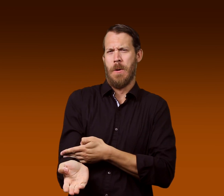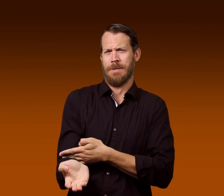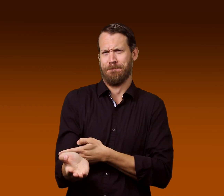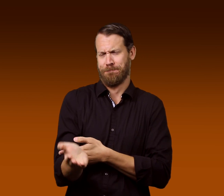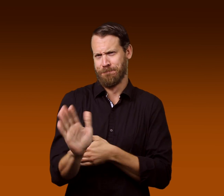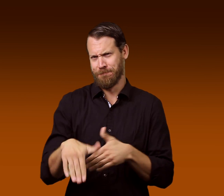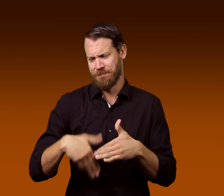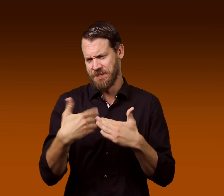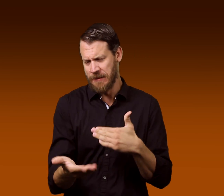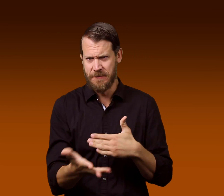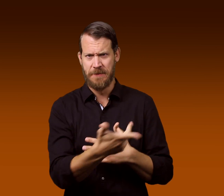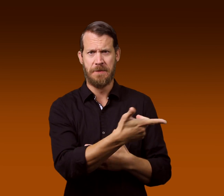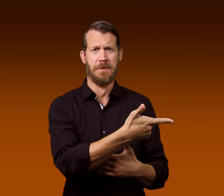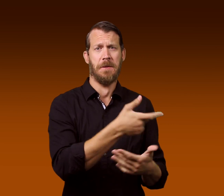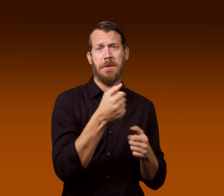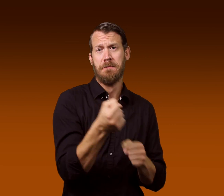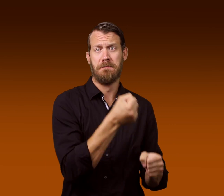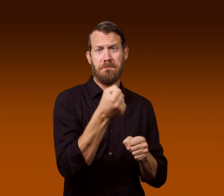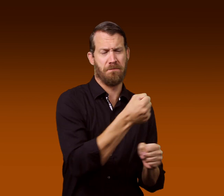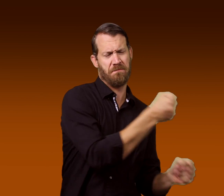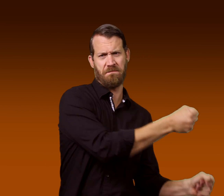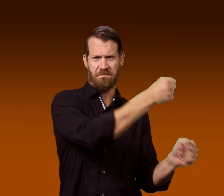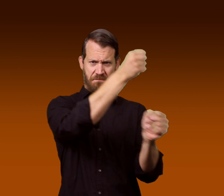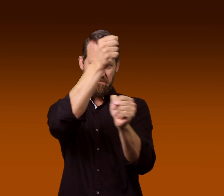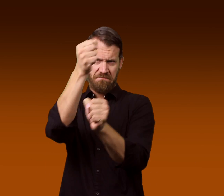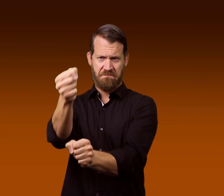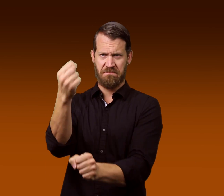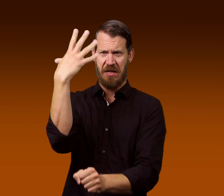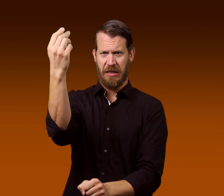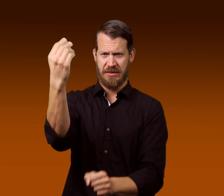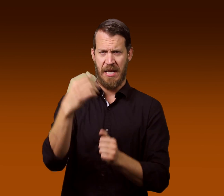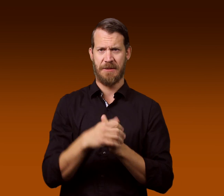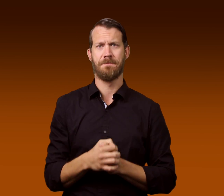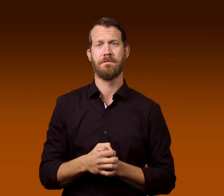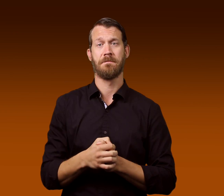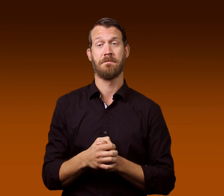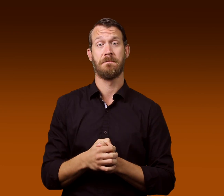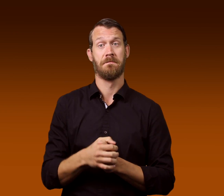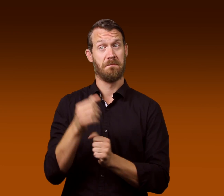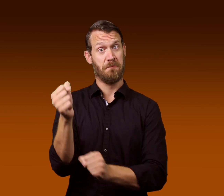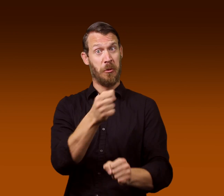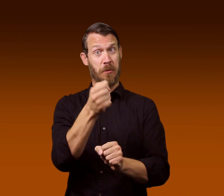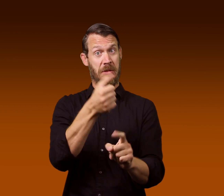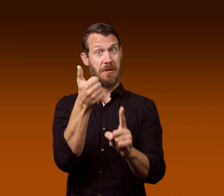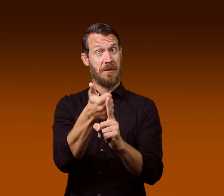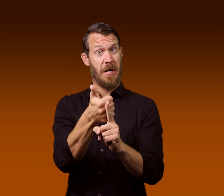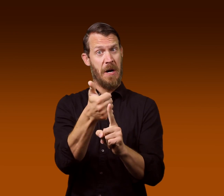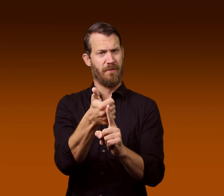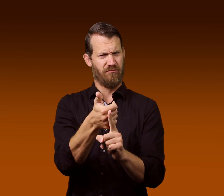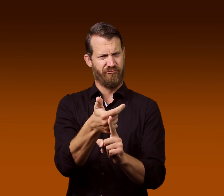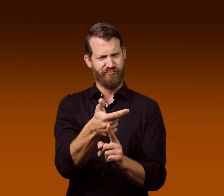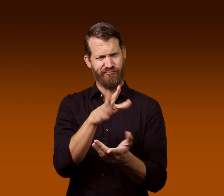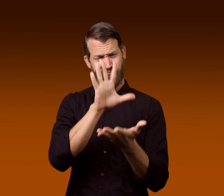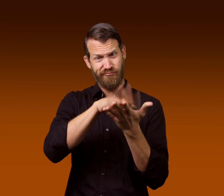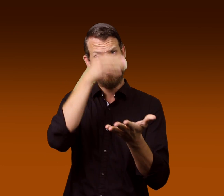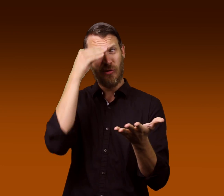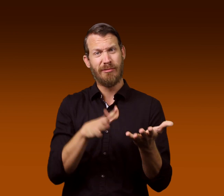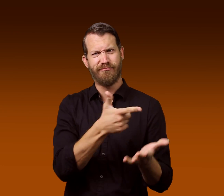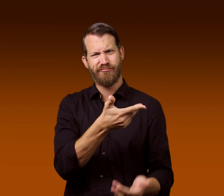In the morning, she led the broom outside and found out that it was a very good student.